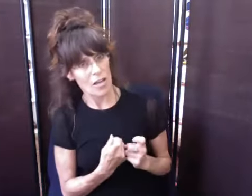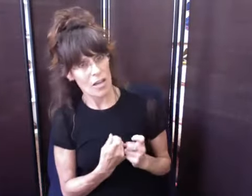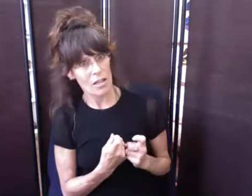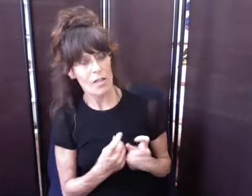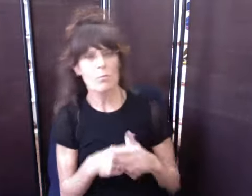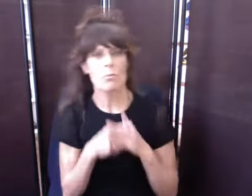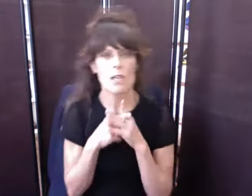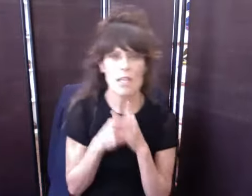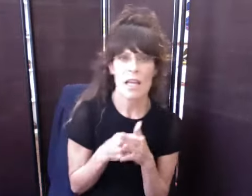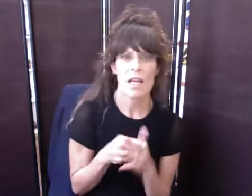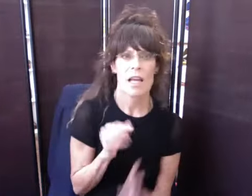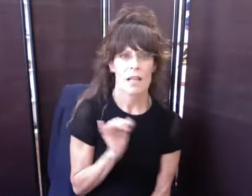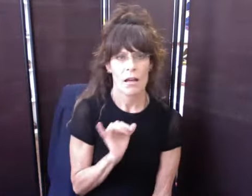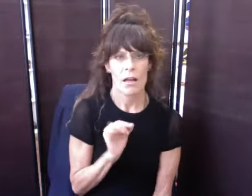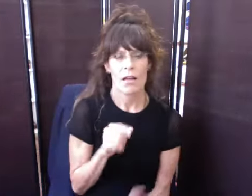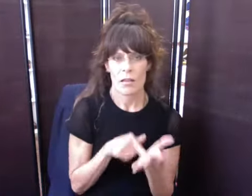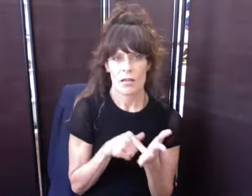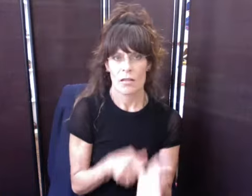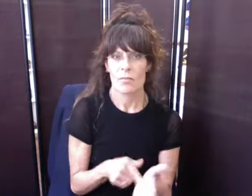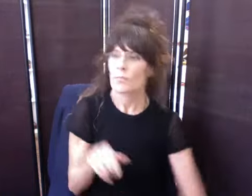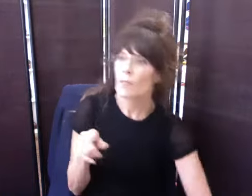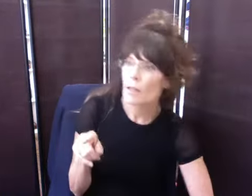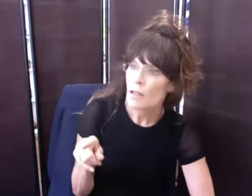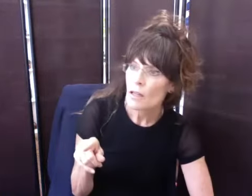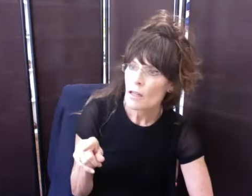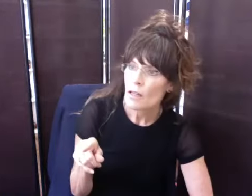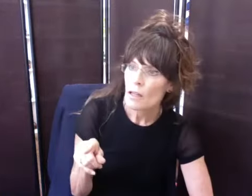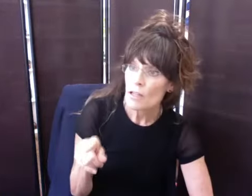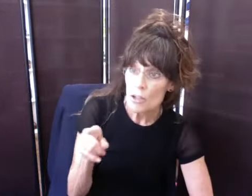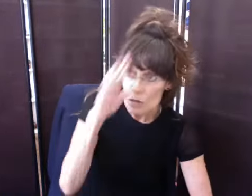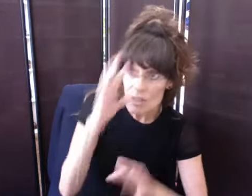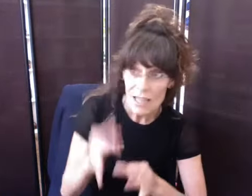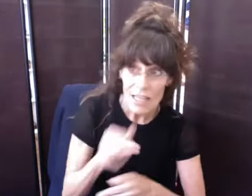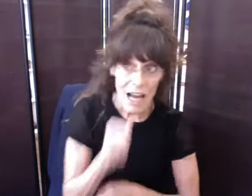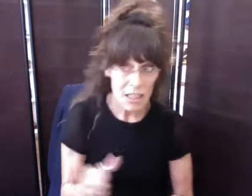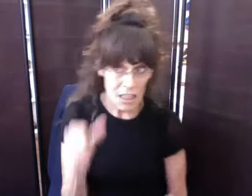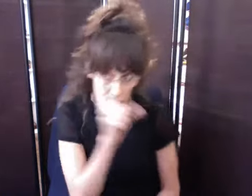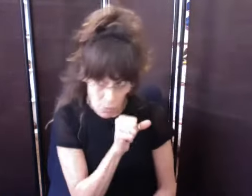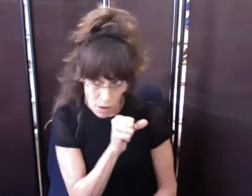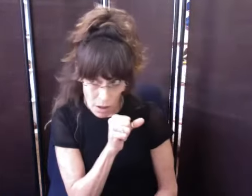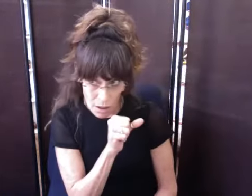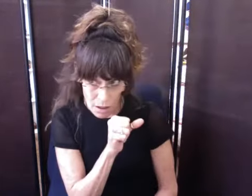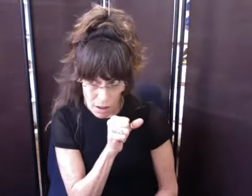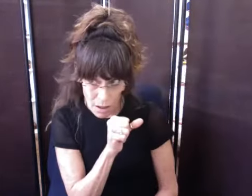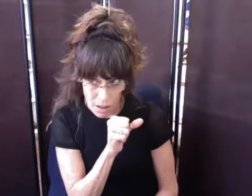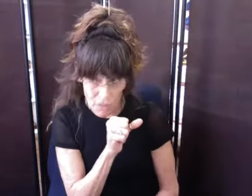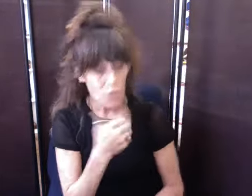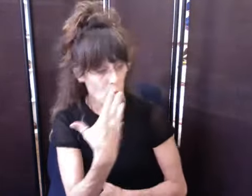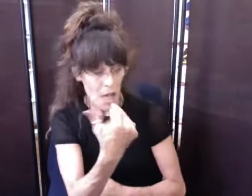this. Mike, have you ever decided not to get drunk and you've gone out just to have a couple